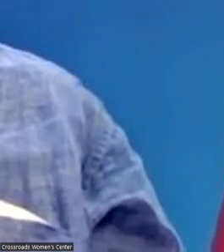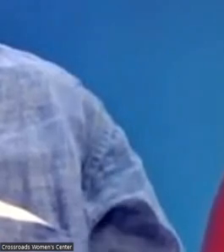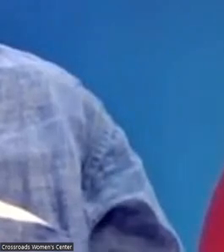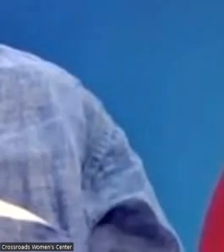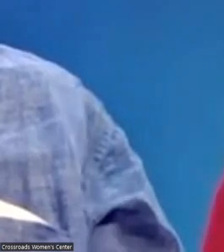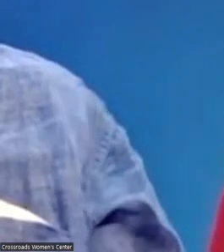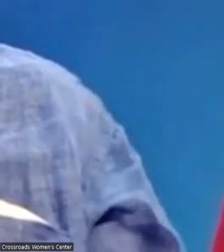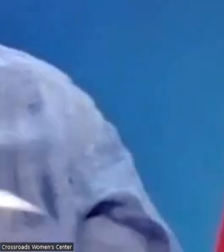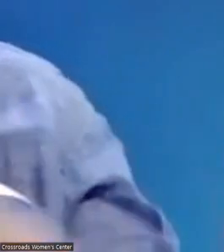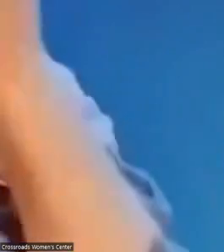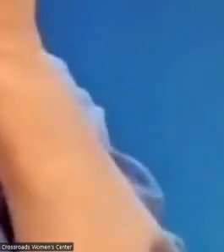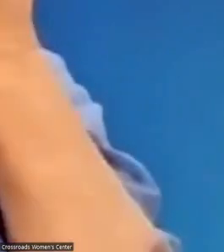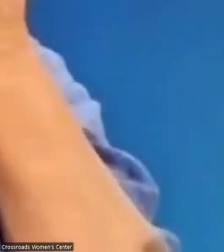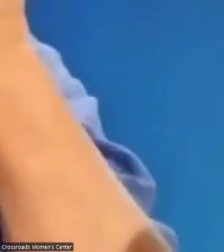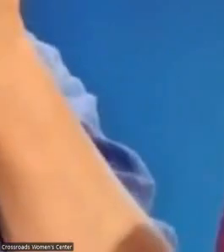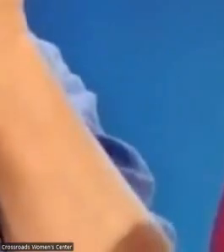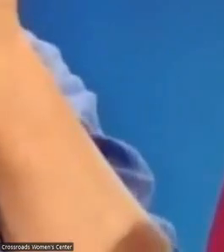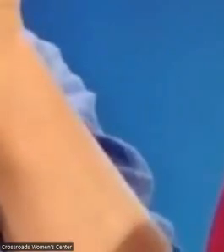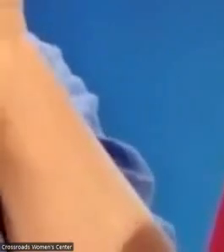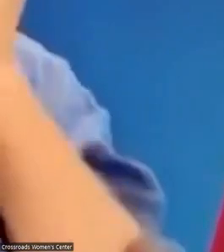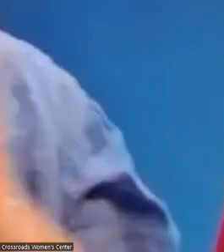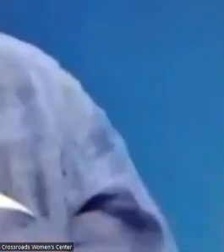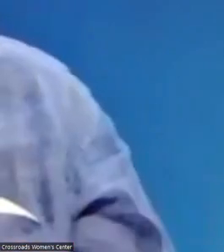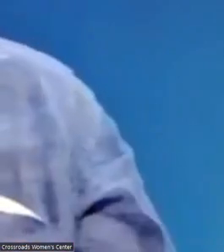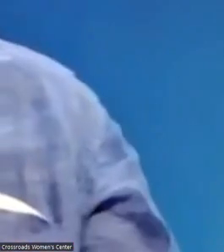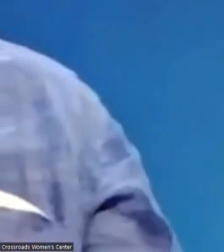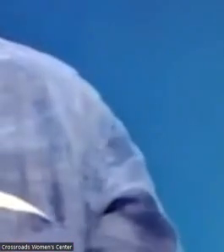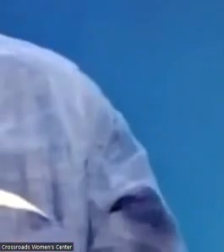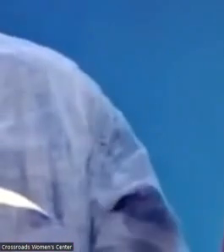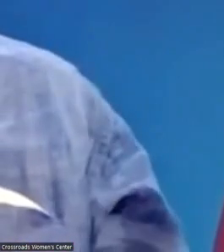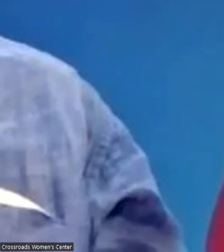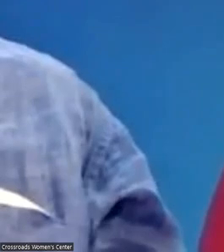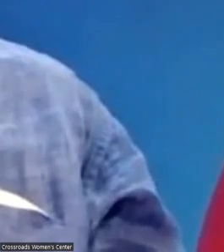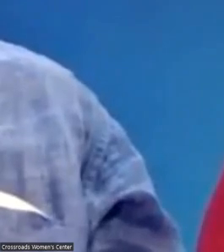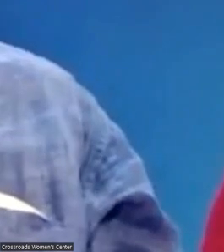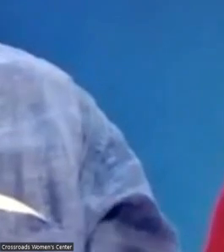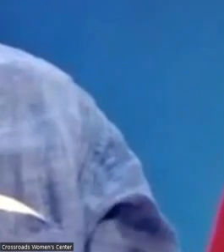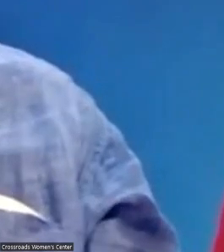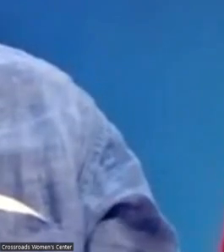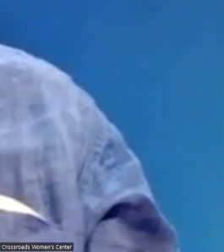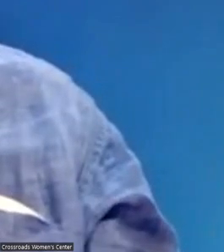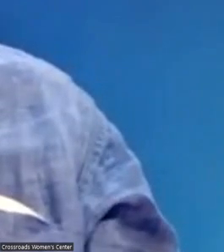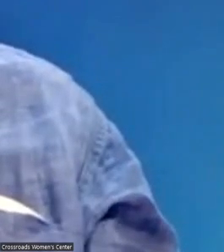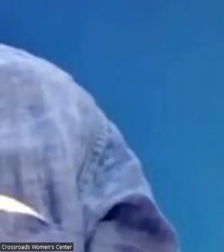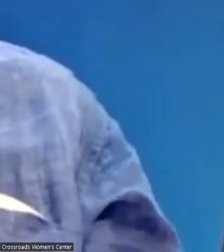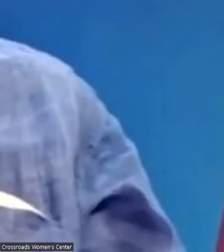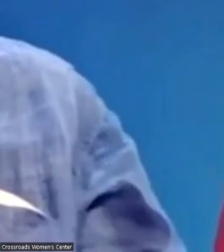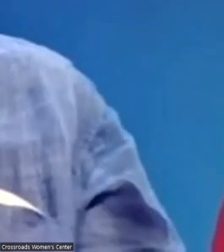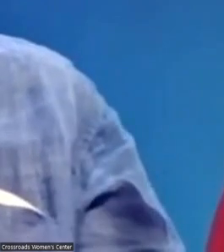grassroots. So to start, I was inspired so much these last few days spending time in Chicago with all these organizations and these